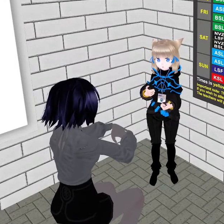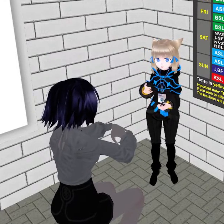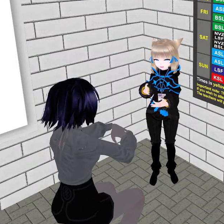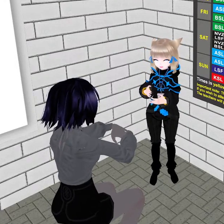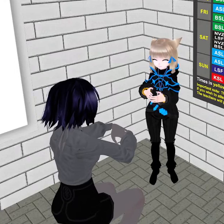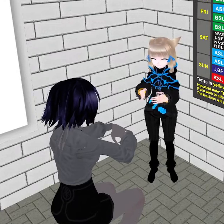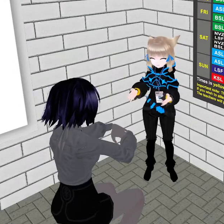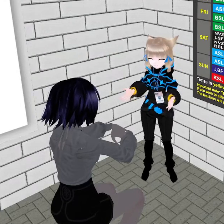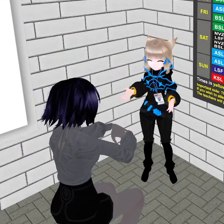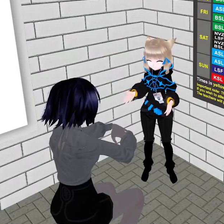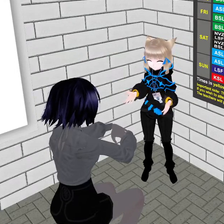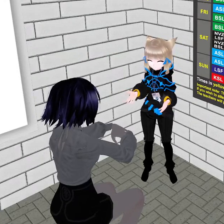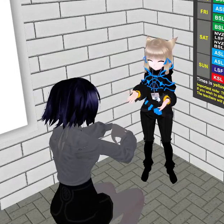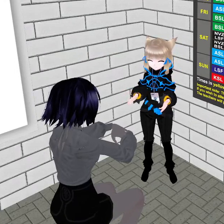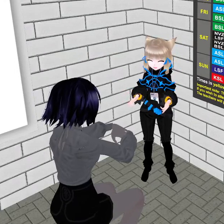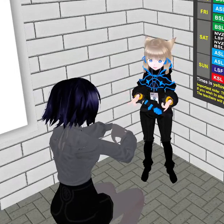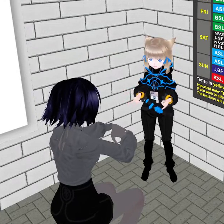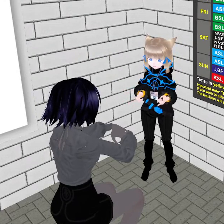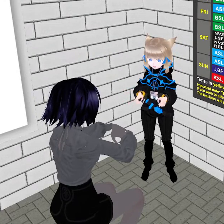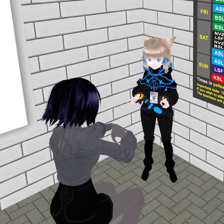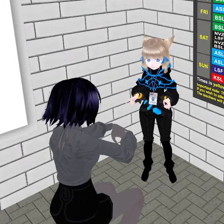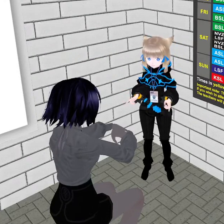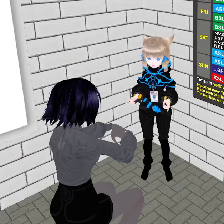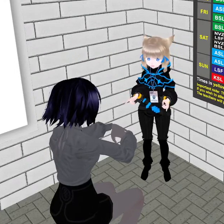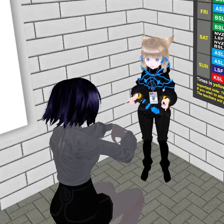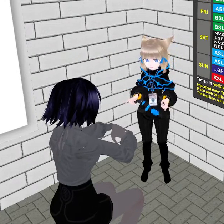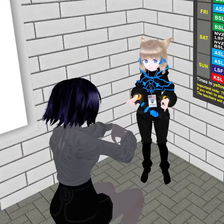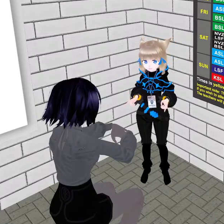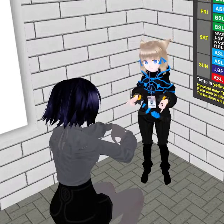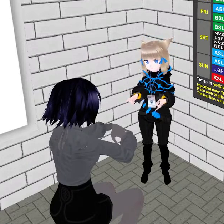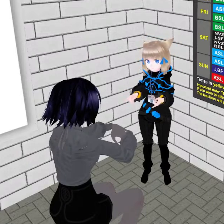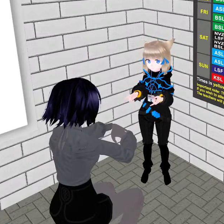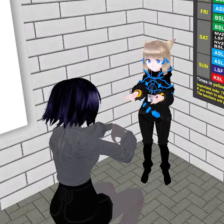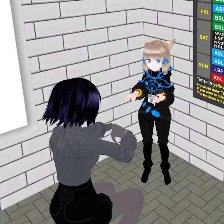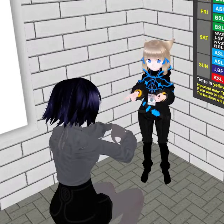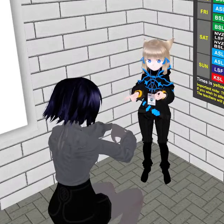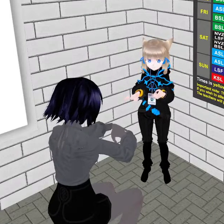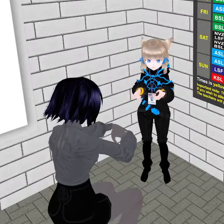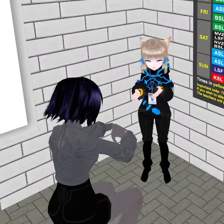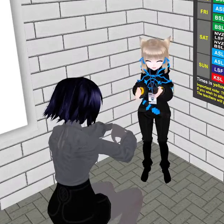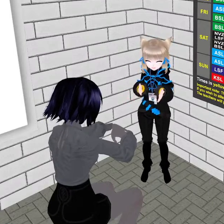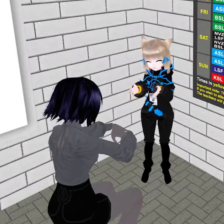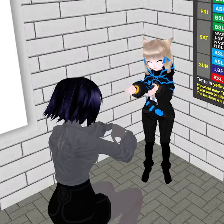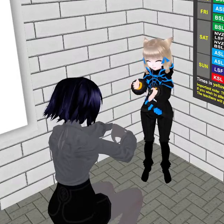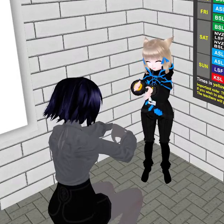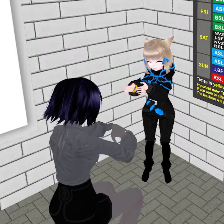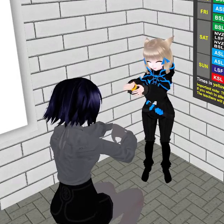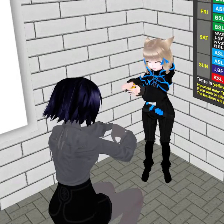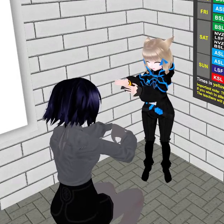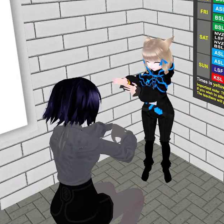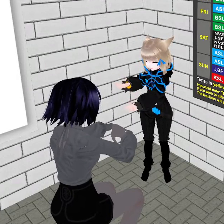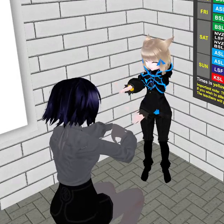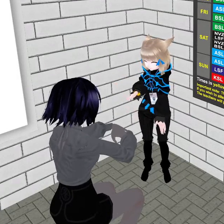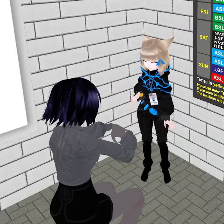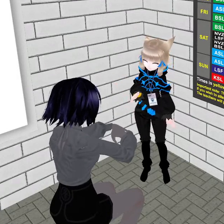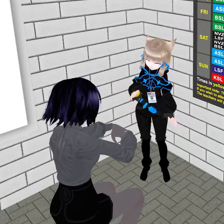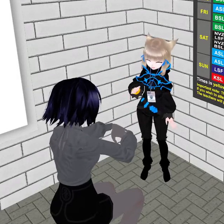people think, oh, it's sign language. All of the signs are the same. No, there's no way it's for like everywhere you go, everything's the same.